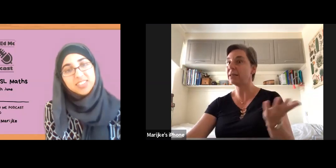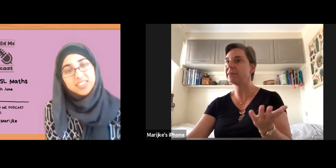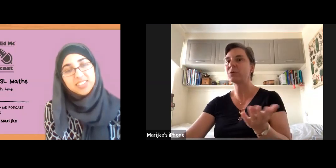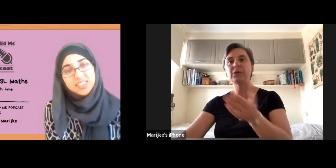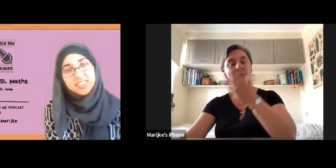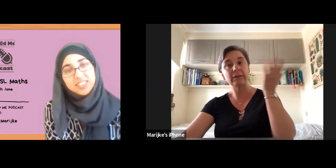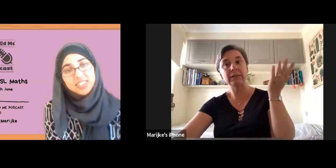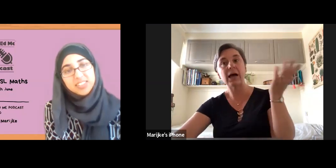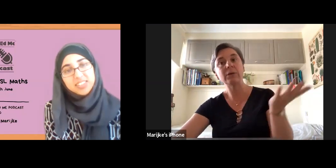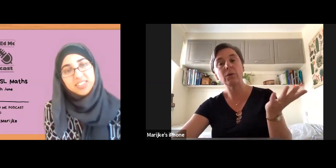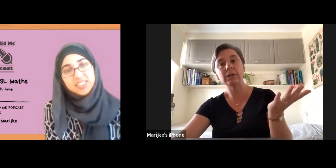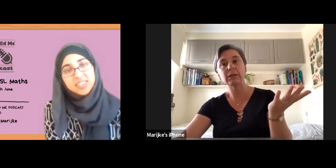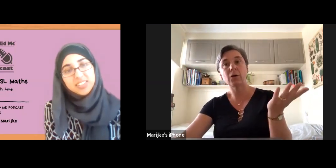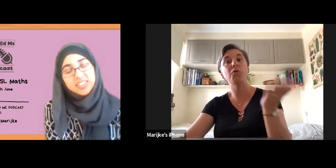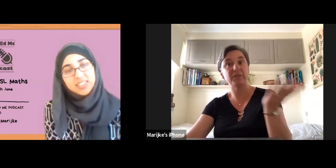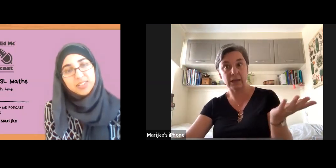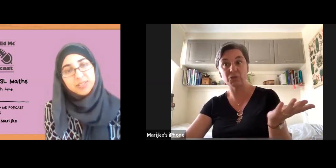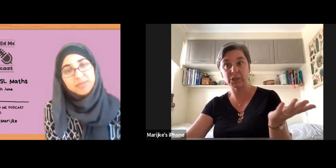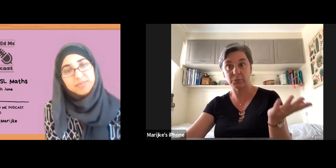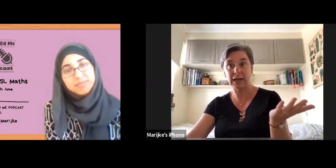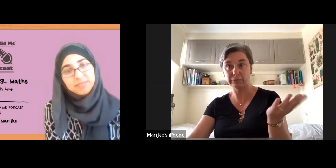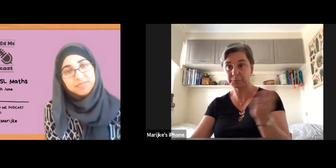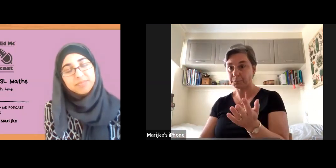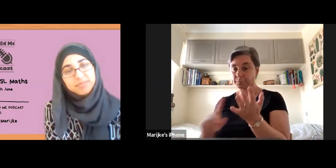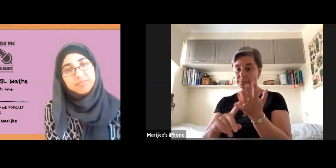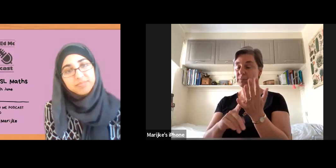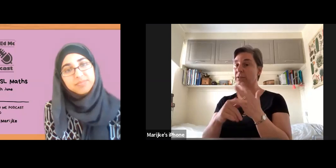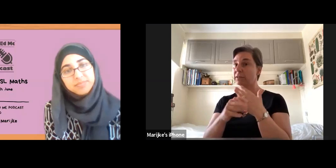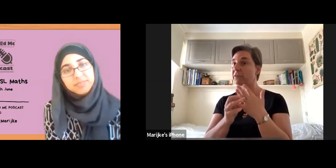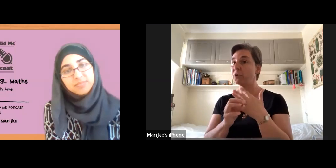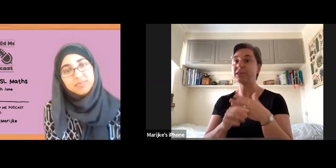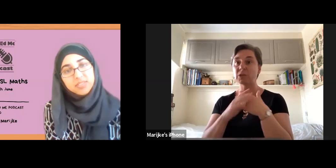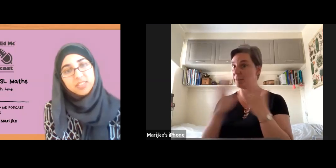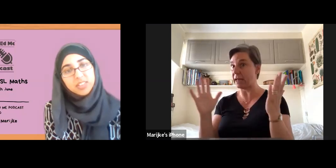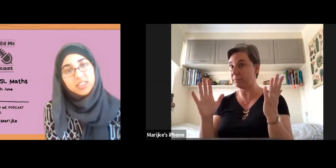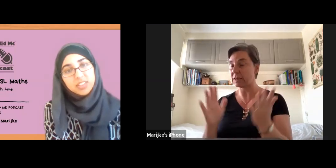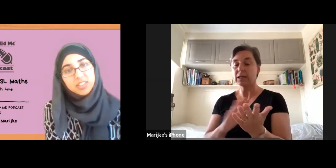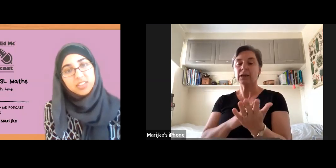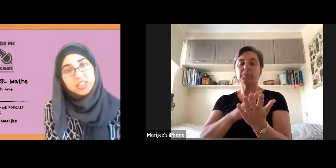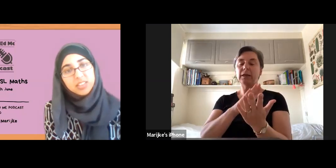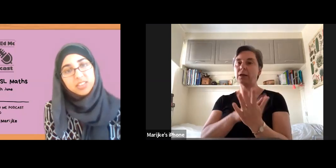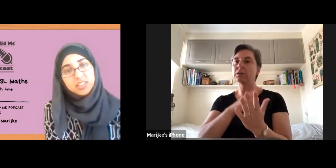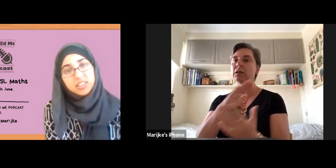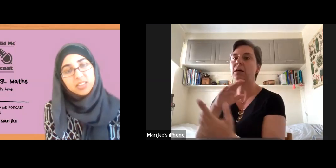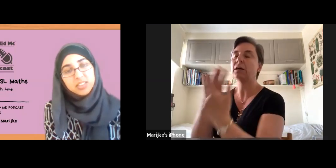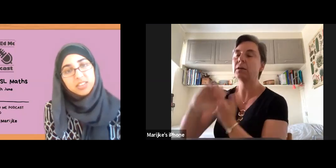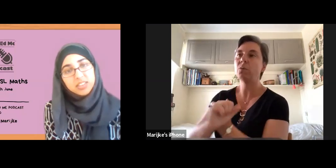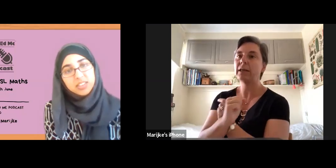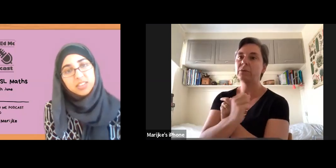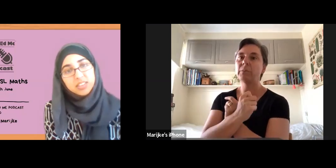thing as well. Now with all the COVID announcements we have, the deaf community is up in arms, because when Boris